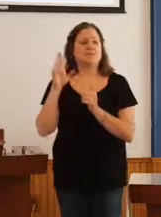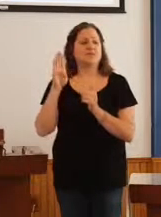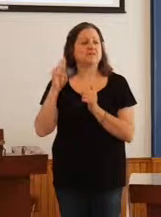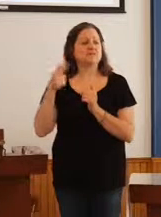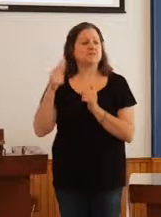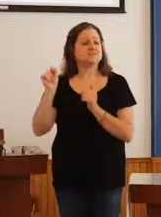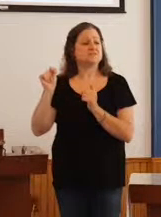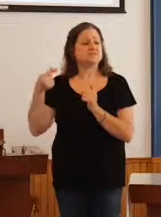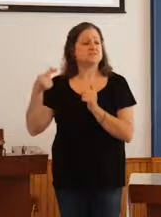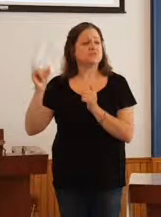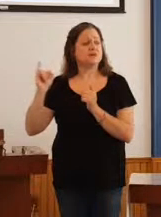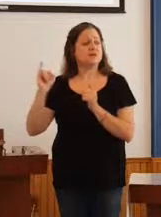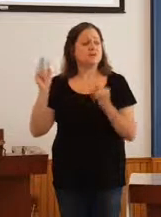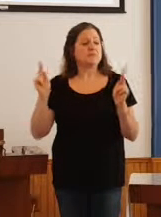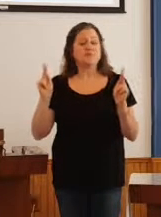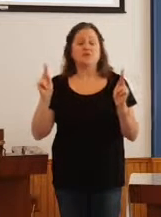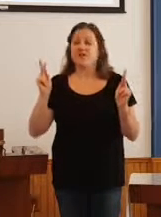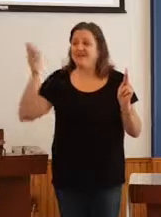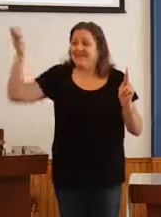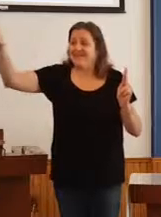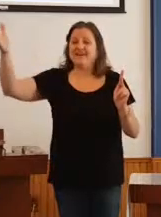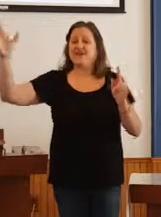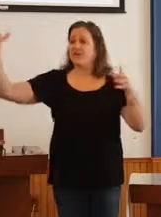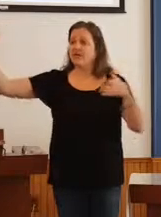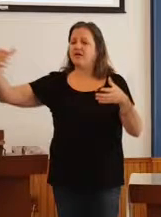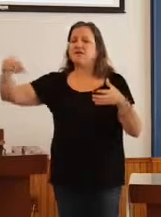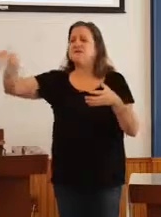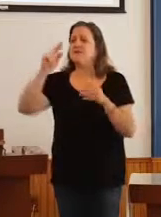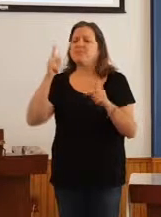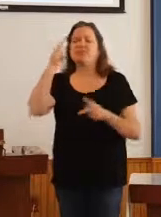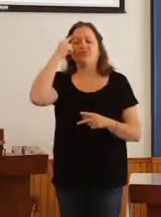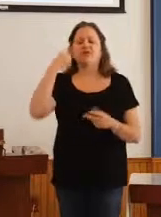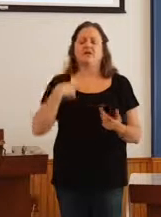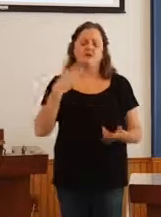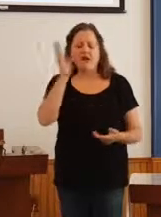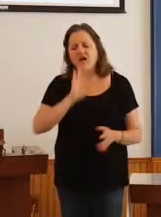at the parade and at the festival who think God doesn't love them.